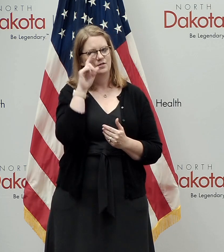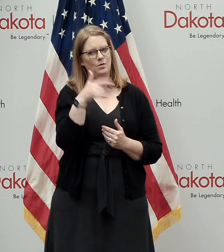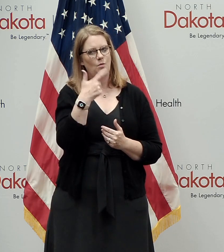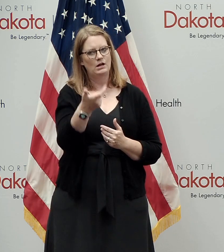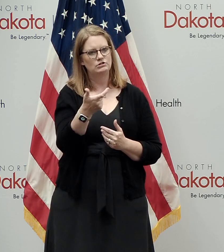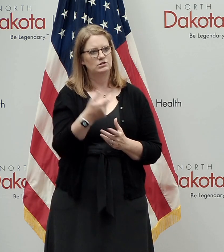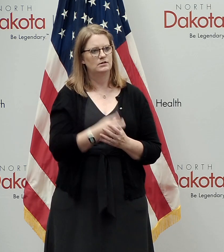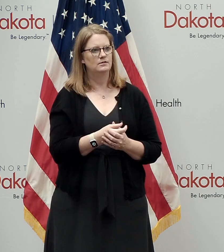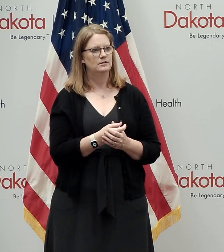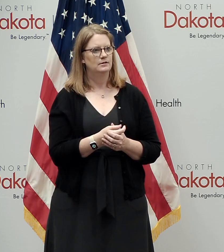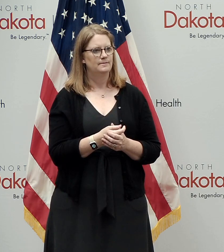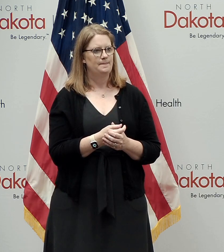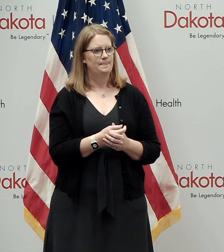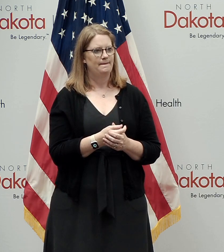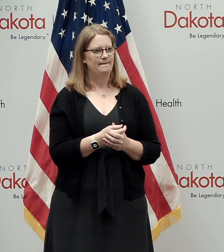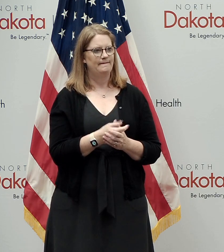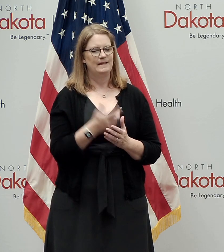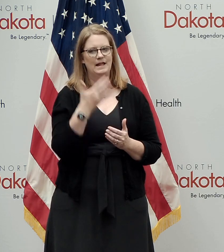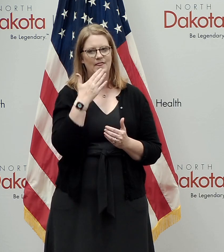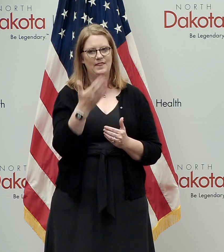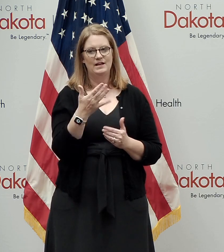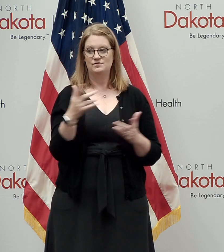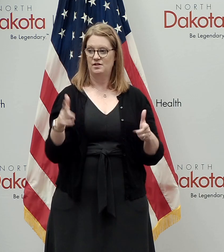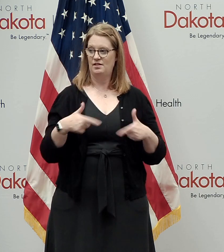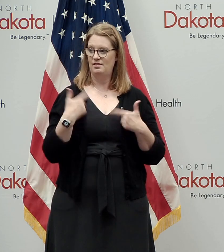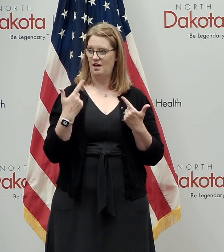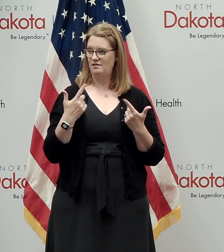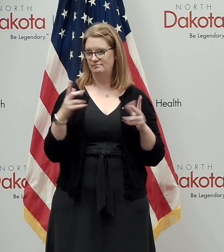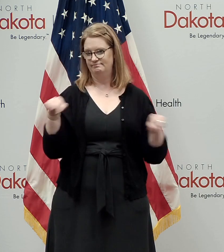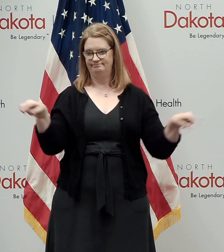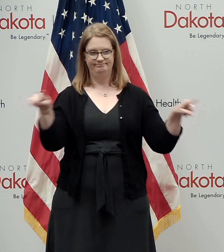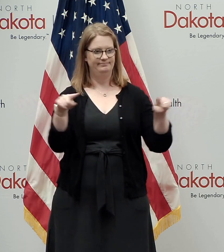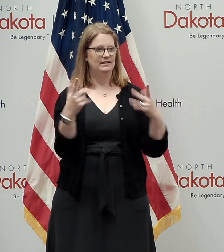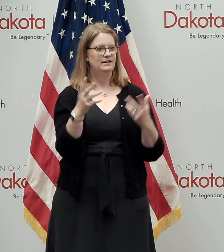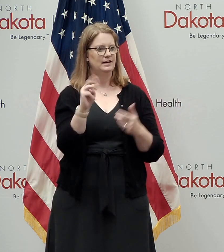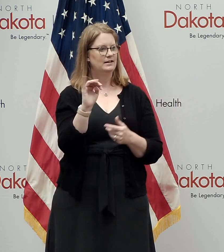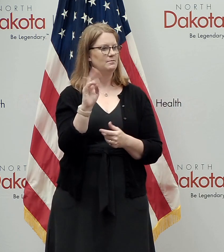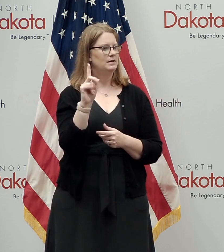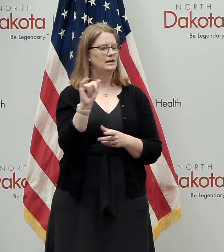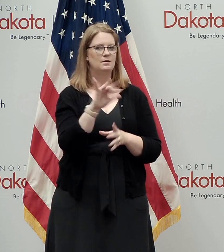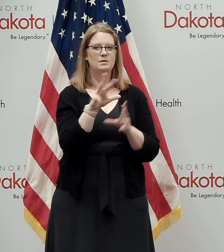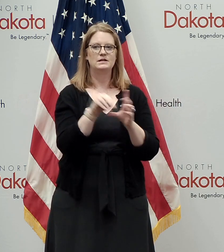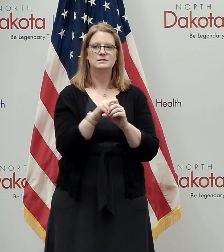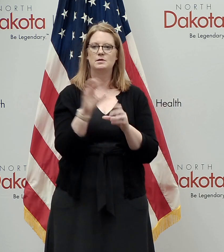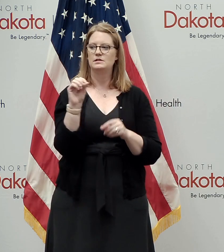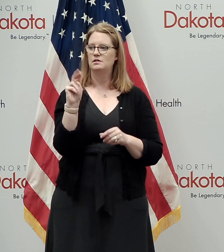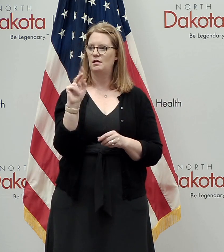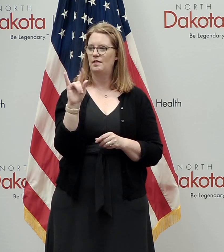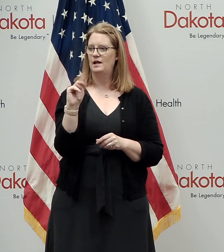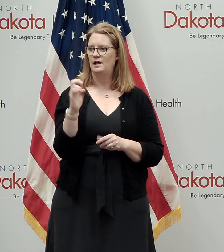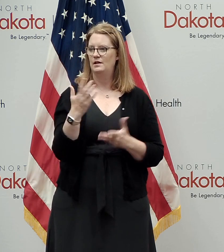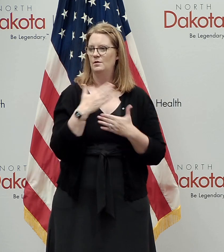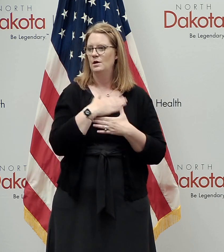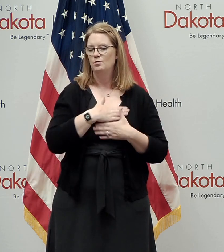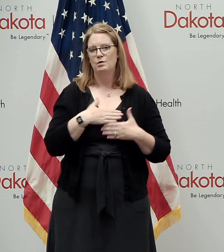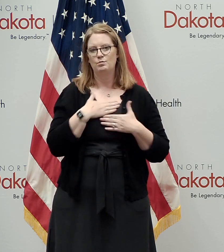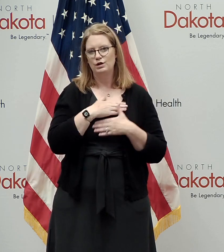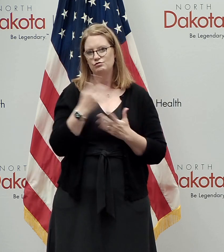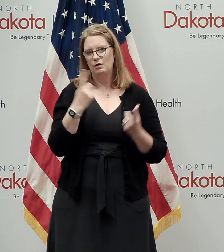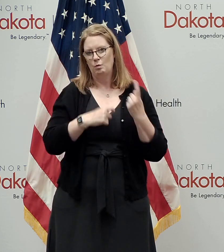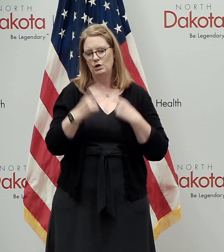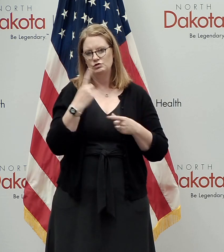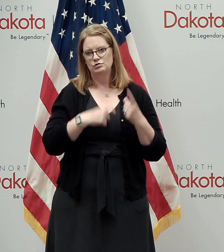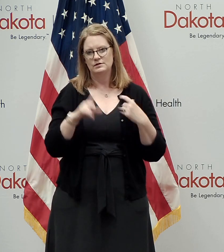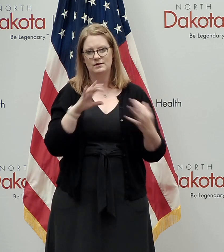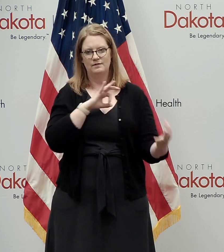in, and thanks for the live audience in here. Thanks for the media that participates online. We appreciate all of your questions and